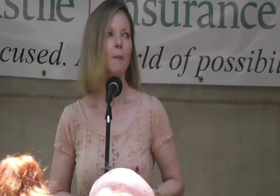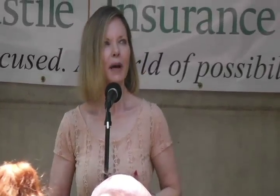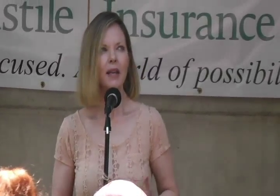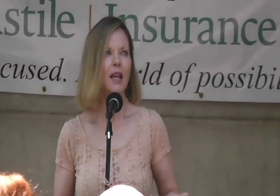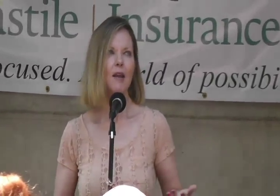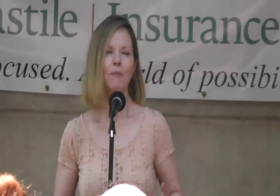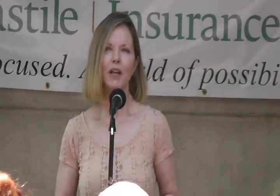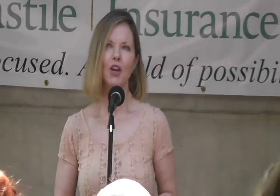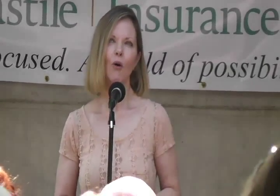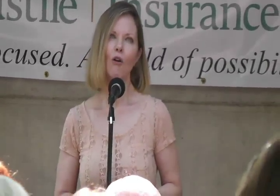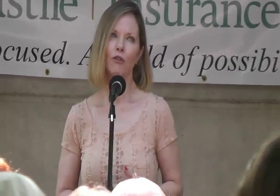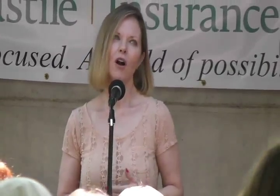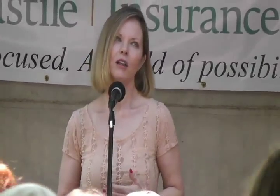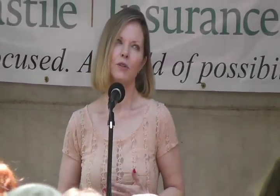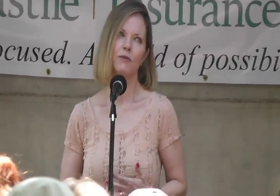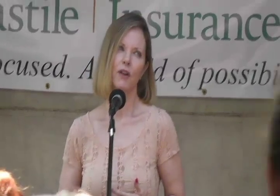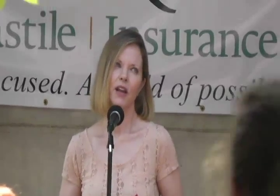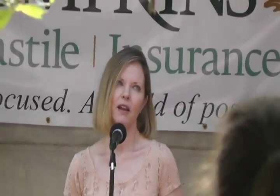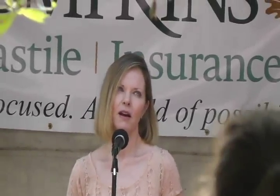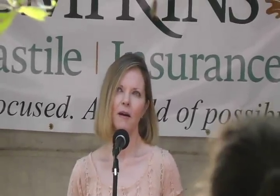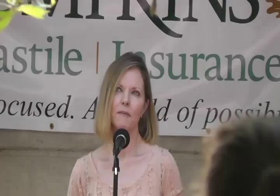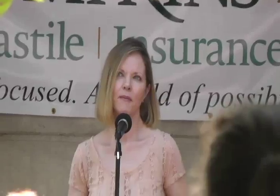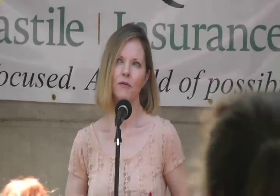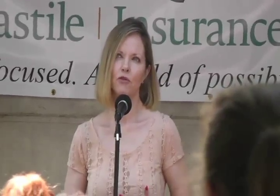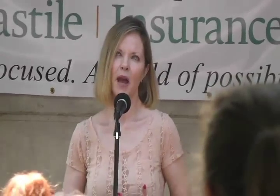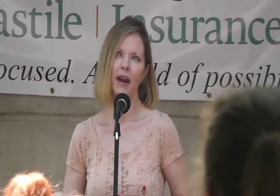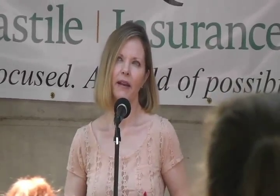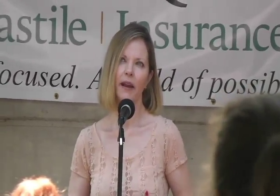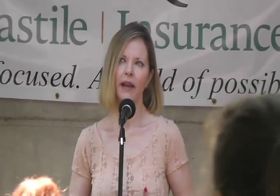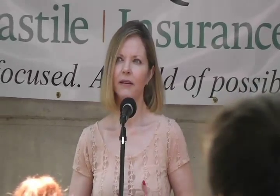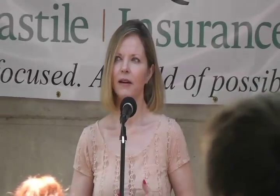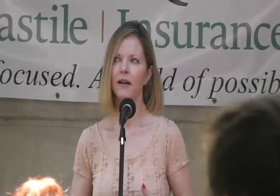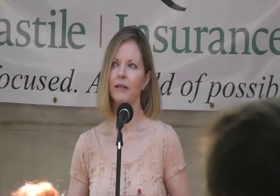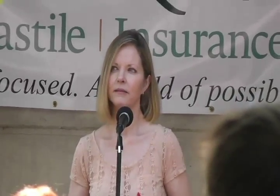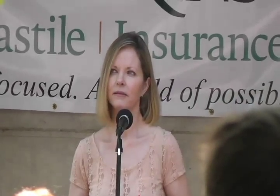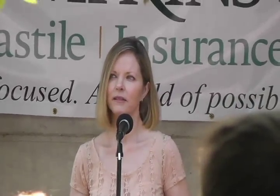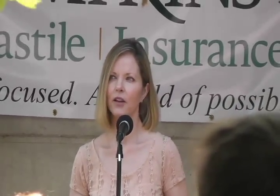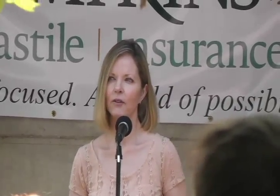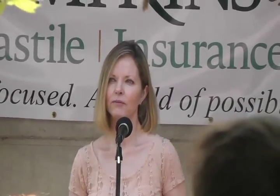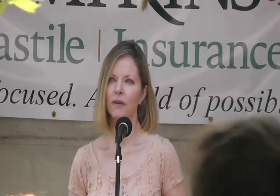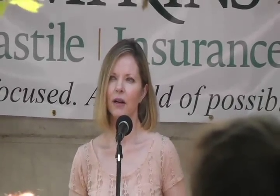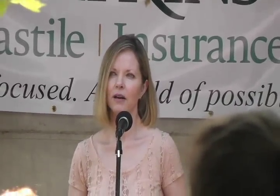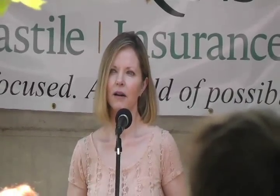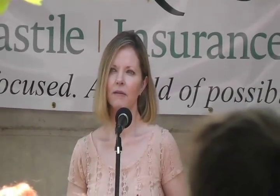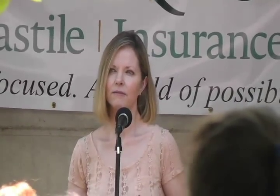bad. But overall it was a very dramatic and,